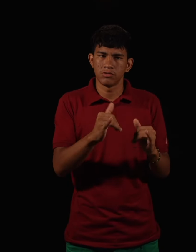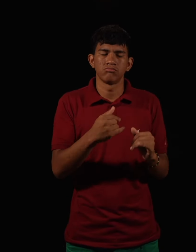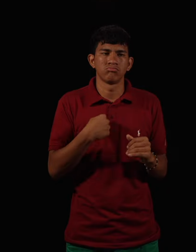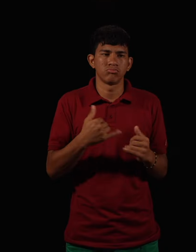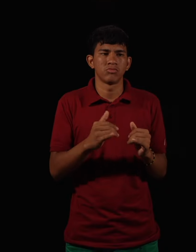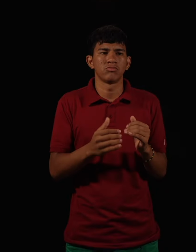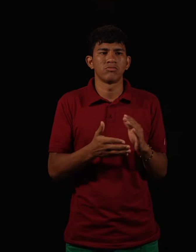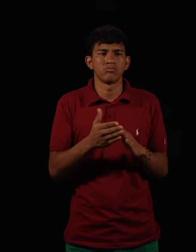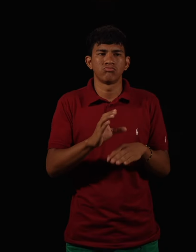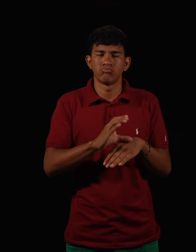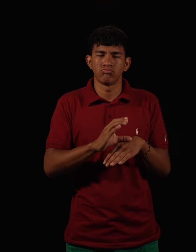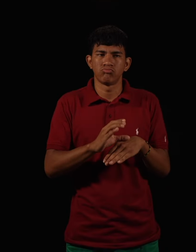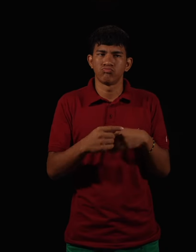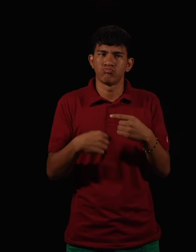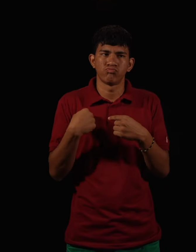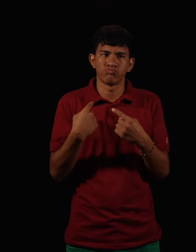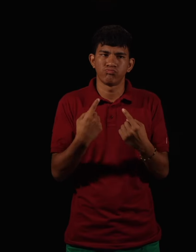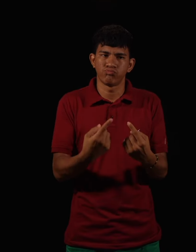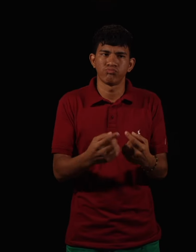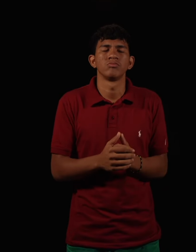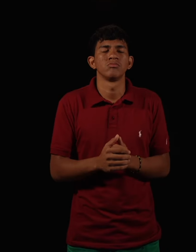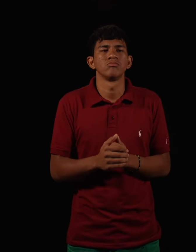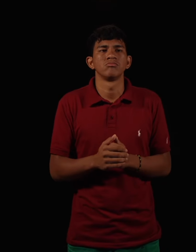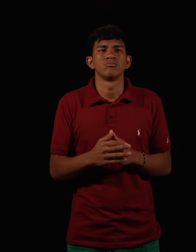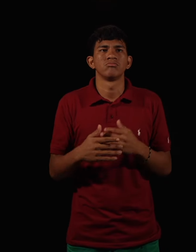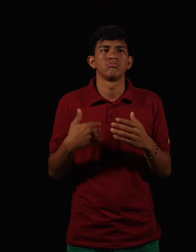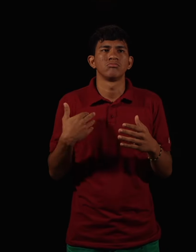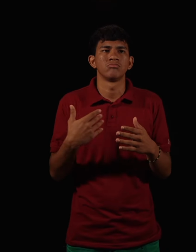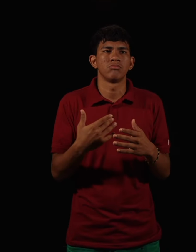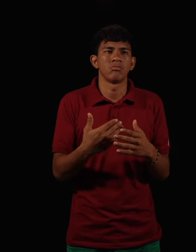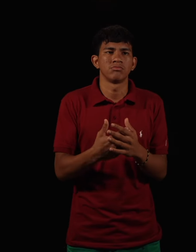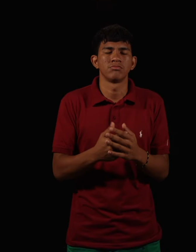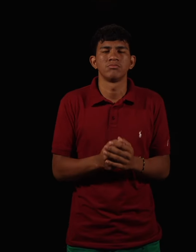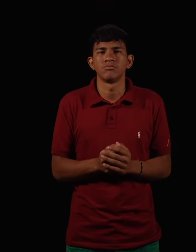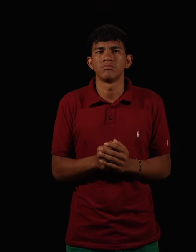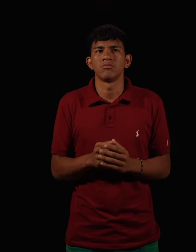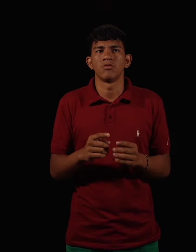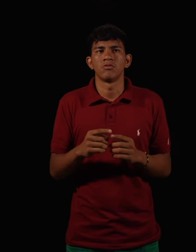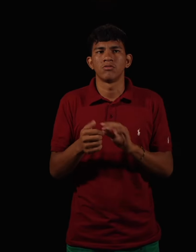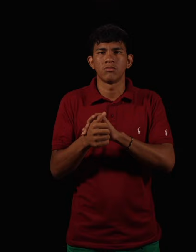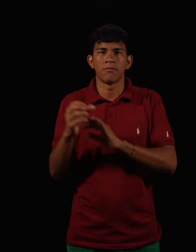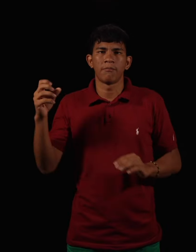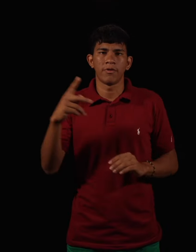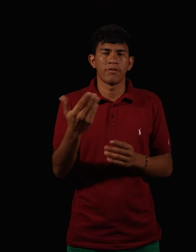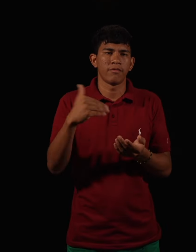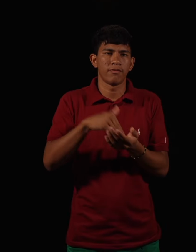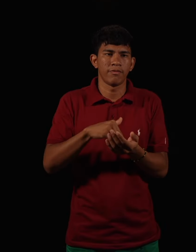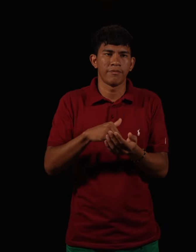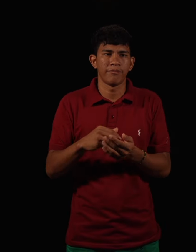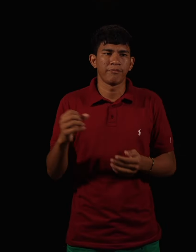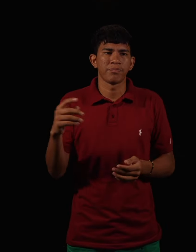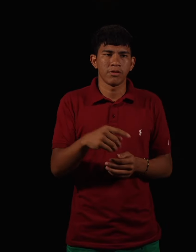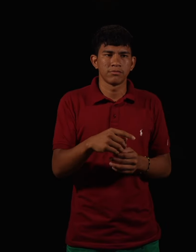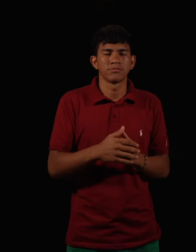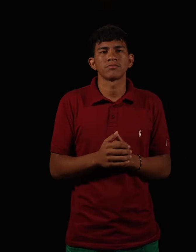States. Nancy continued to run the church for another year, and then Nathaniel returned